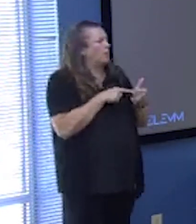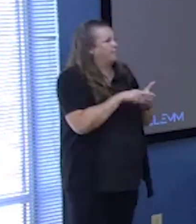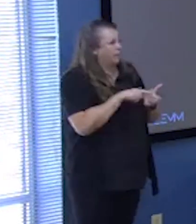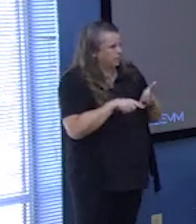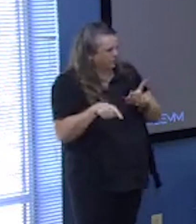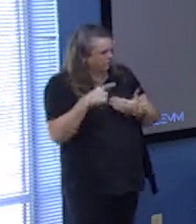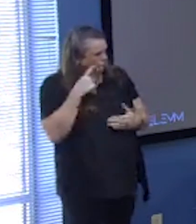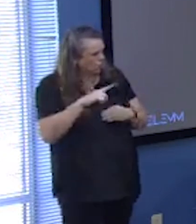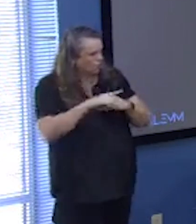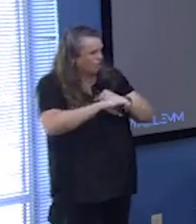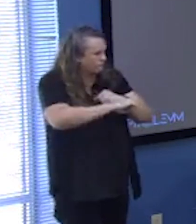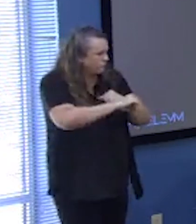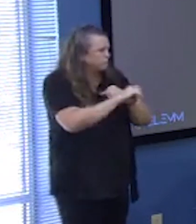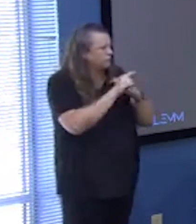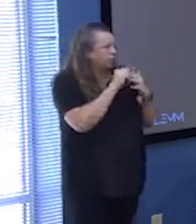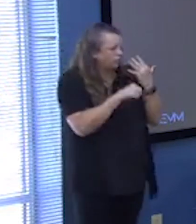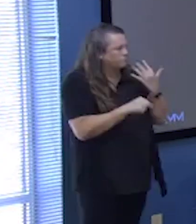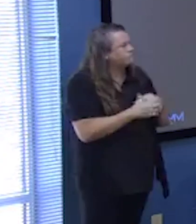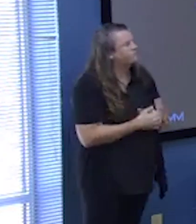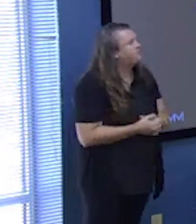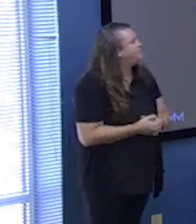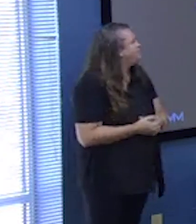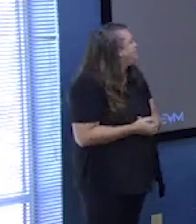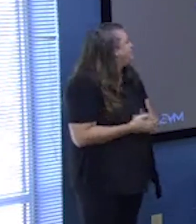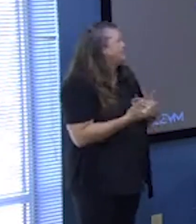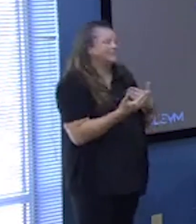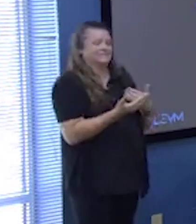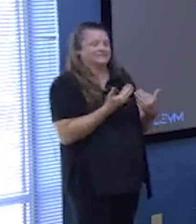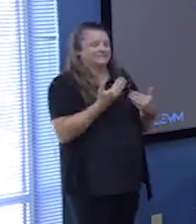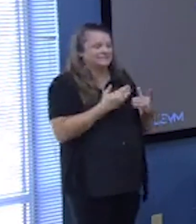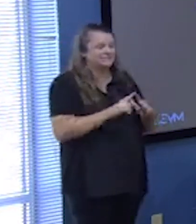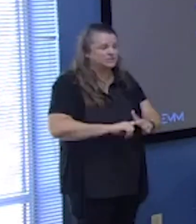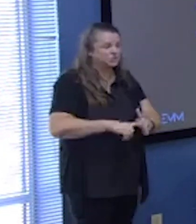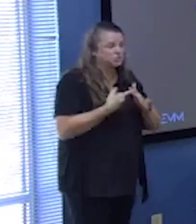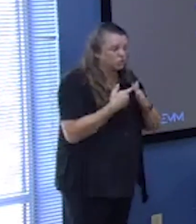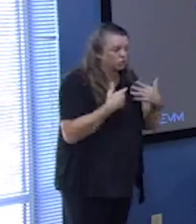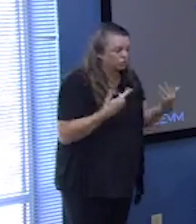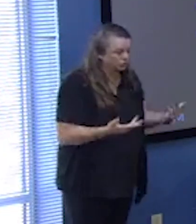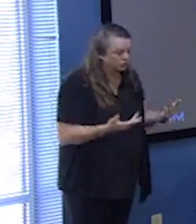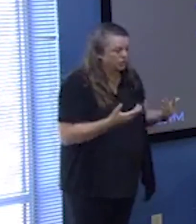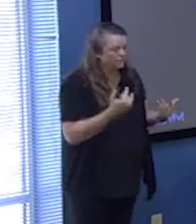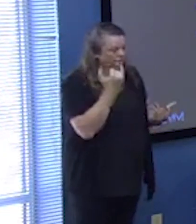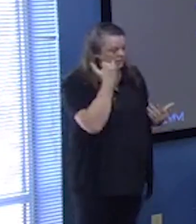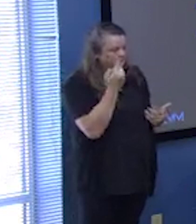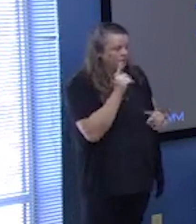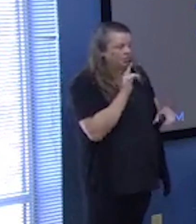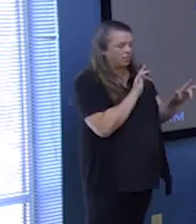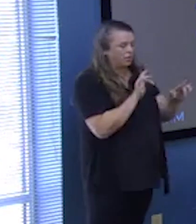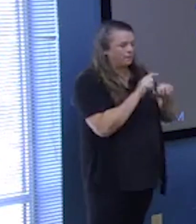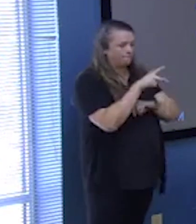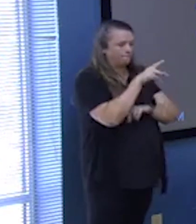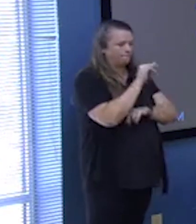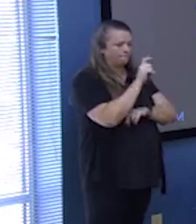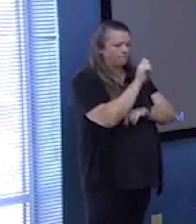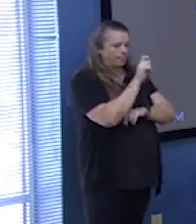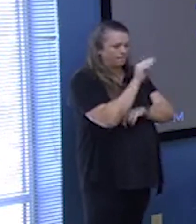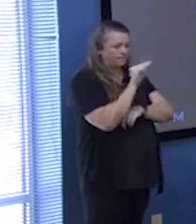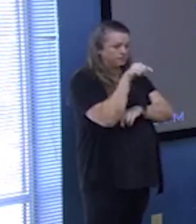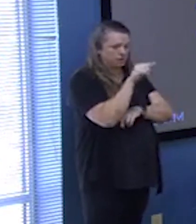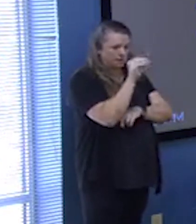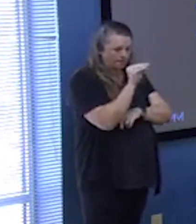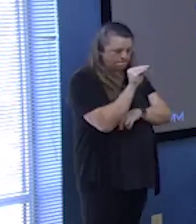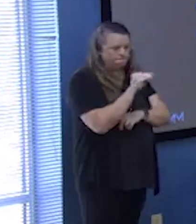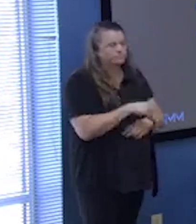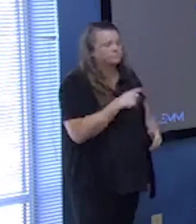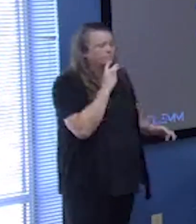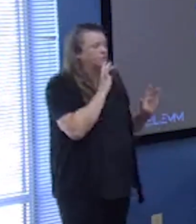things. Pixelemm, super easy to start. When someone goes on our website on pixelemm.com, they literally sign up